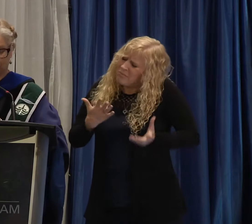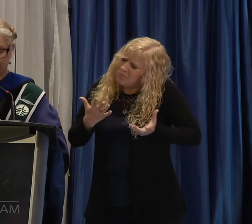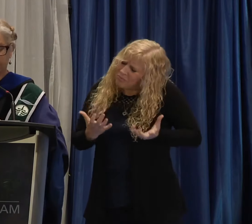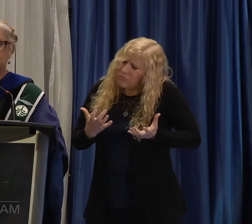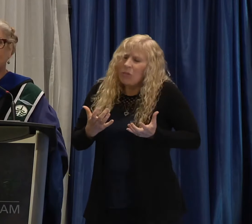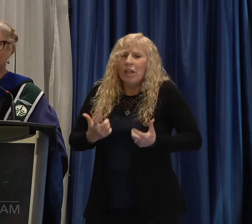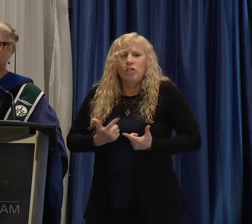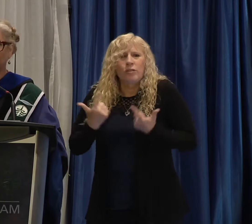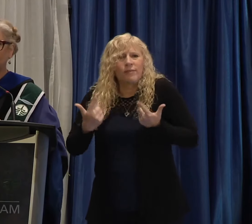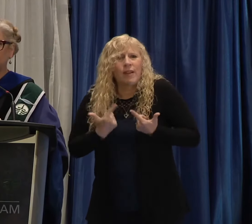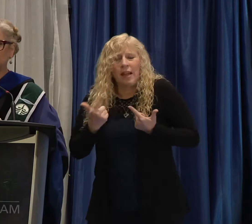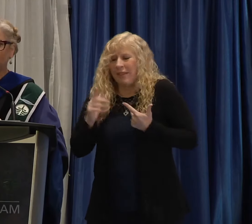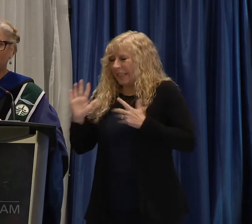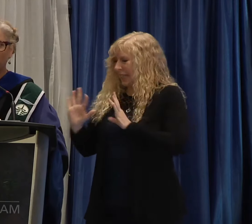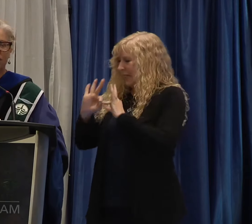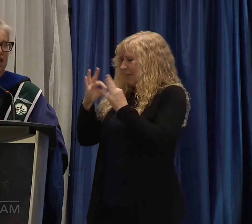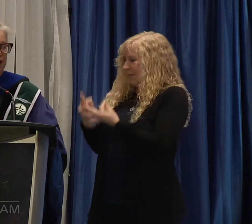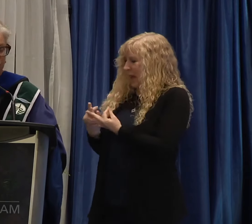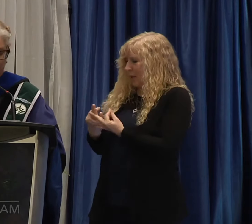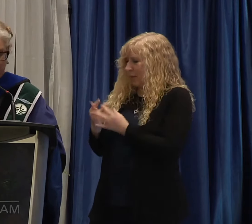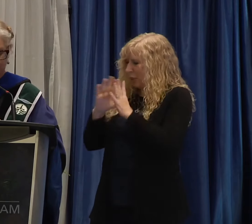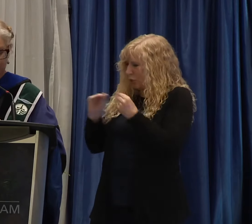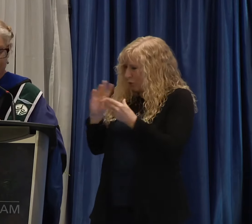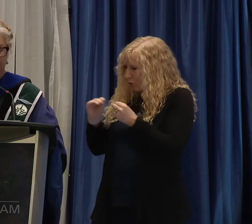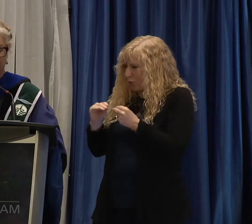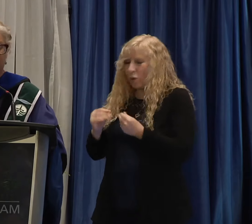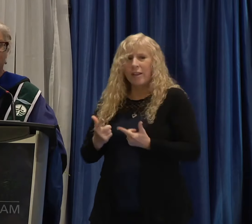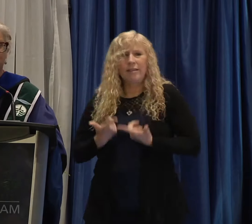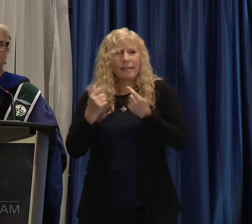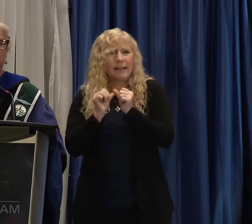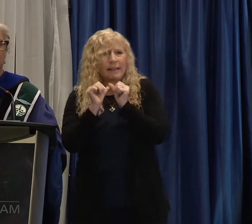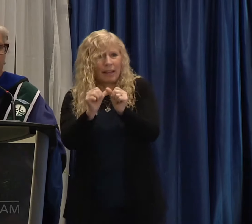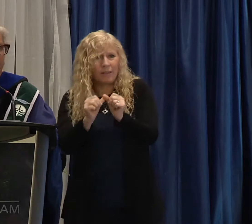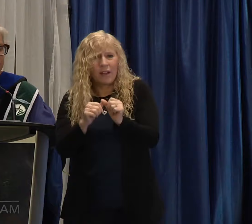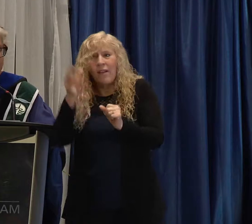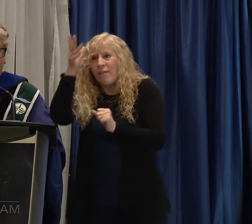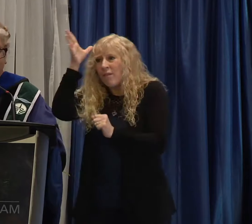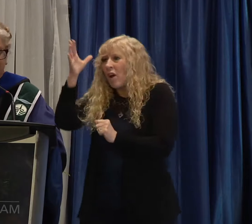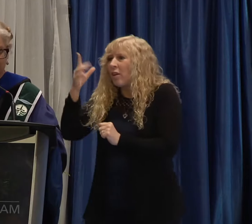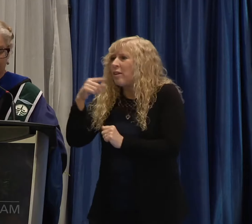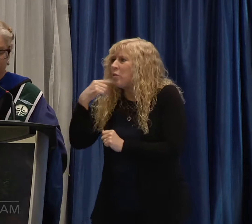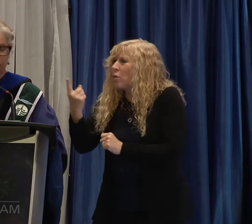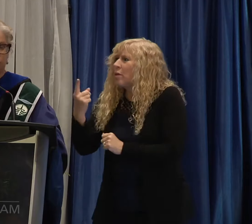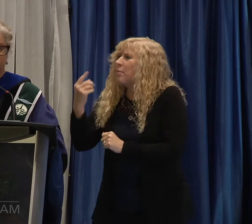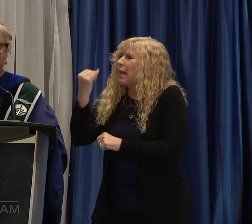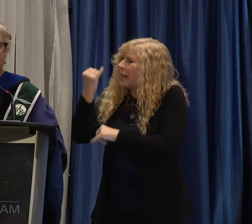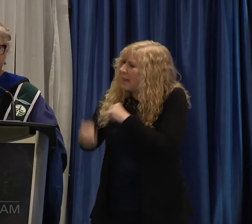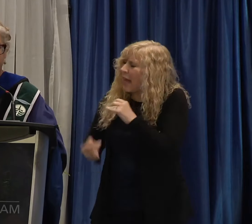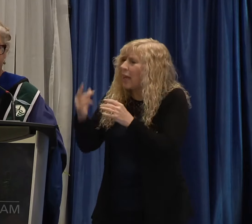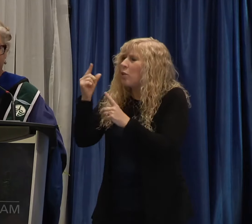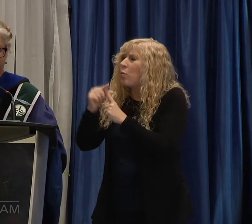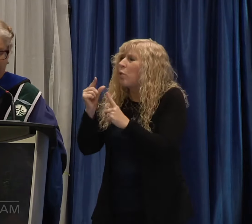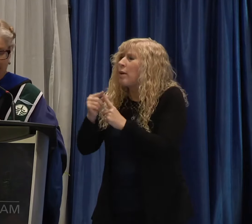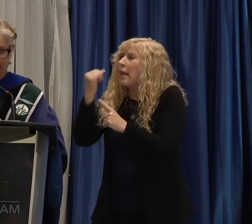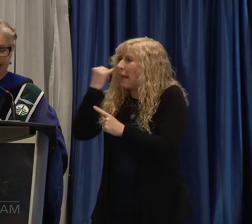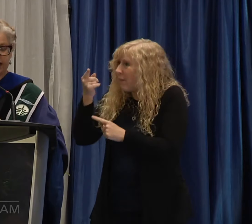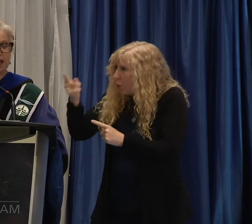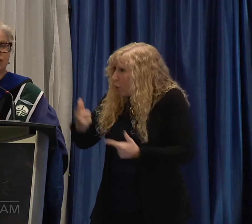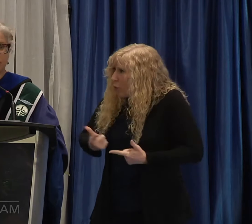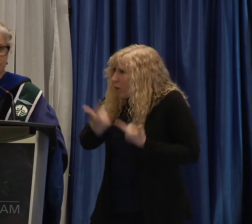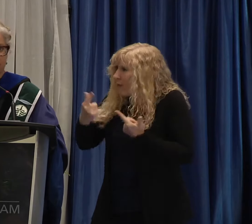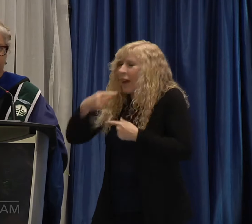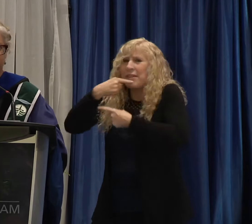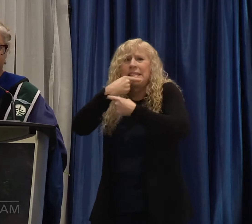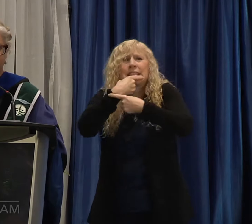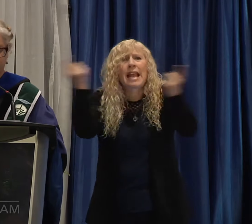family's story alive. His father's last words to him were, "If you survive, tell the world what happened here." And he